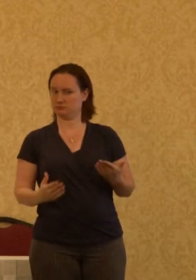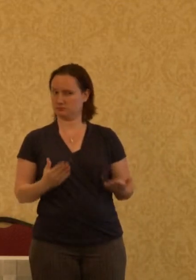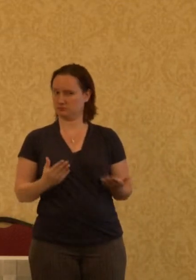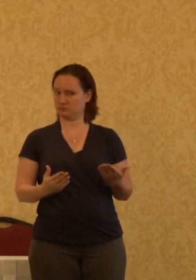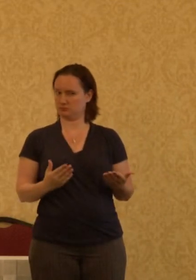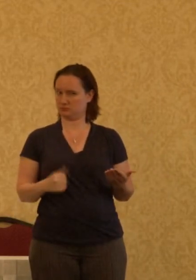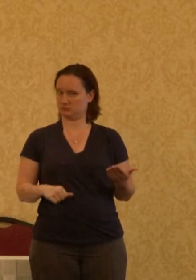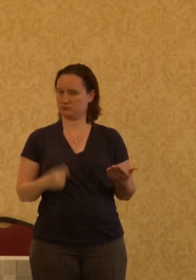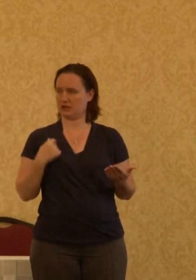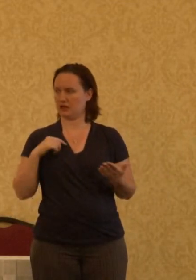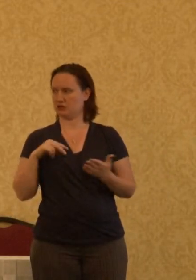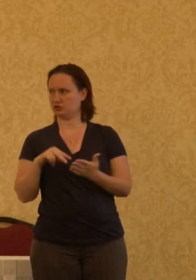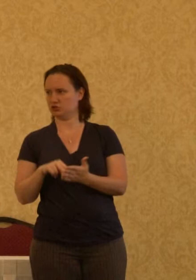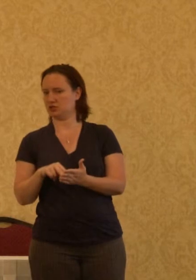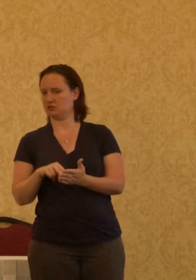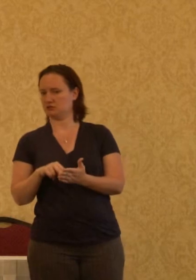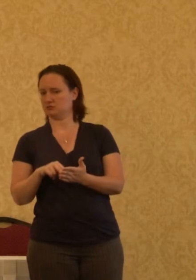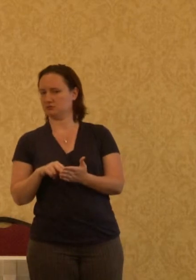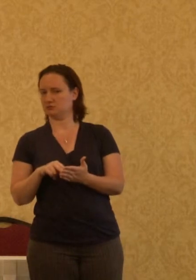let me just check.